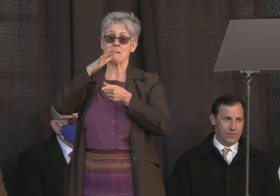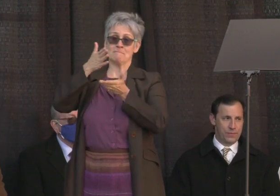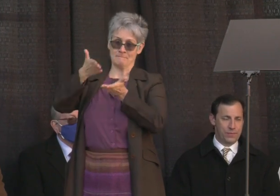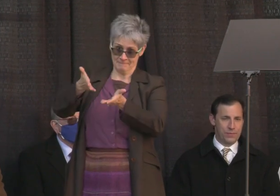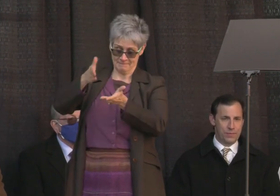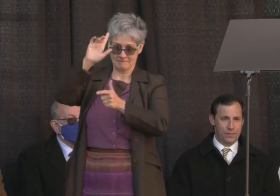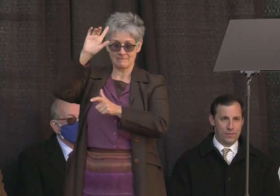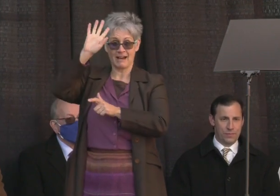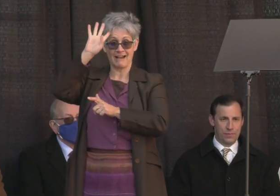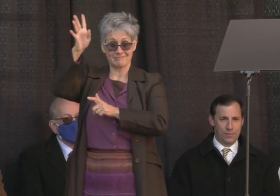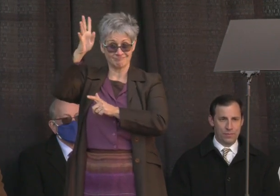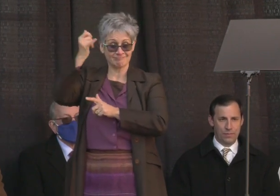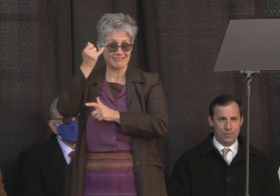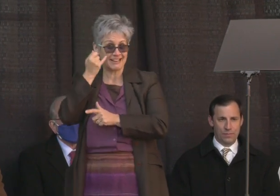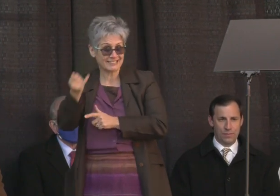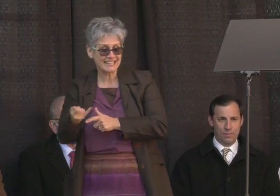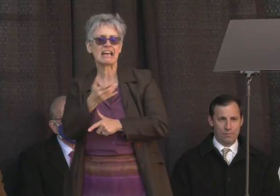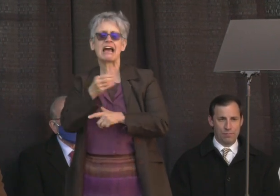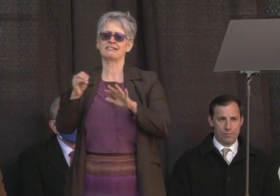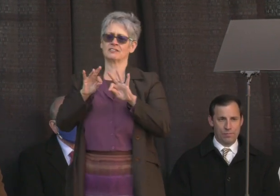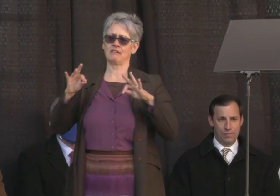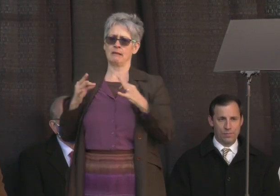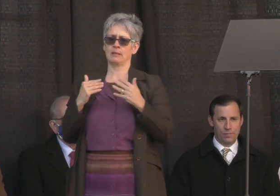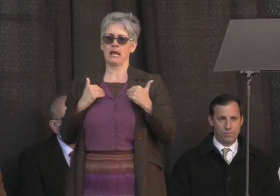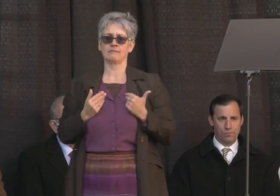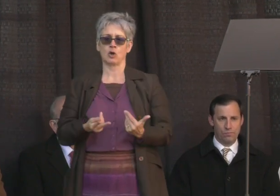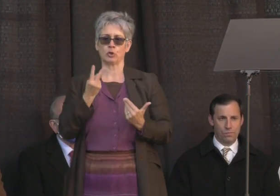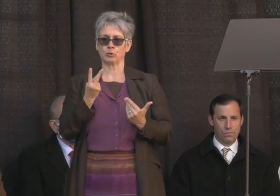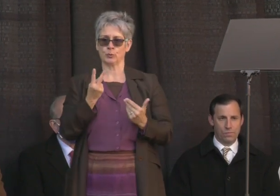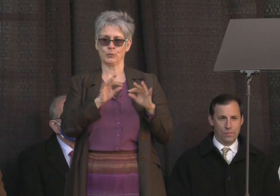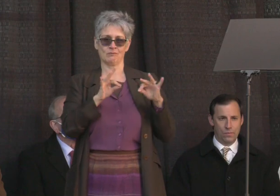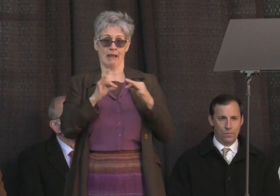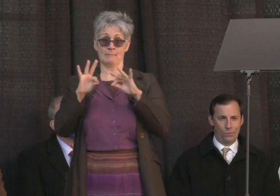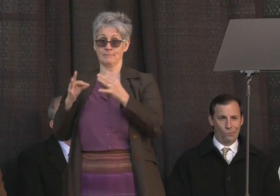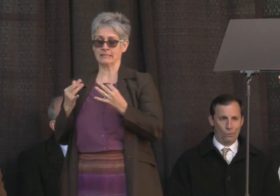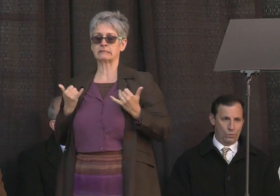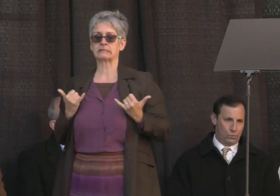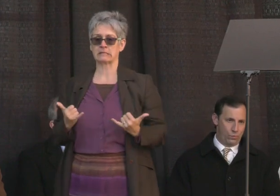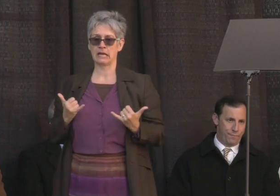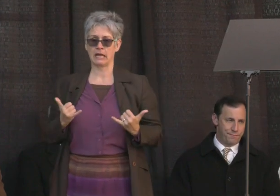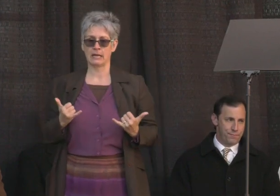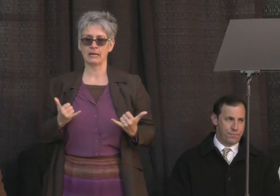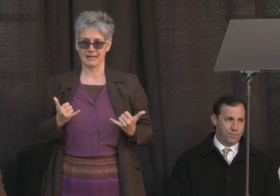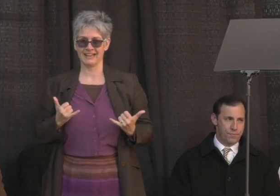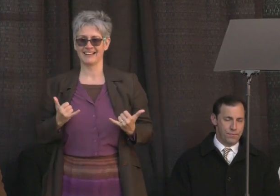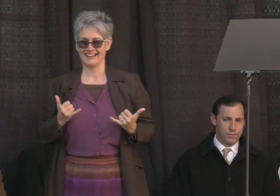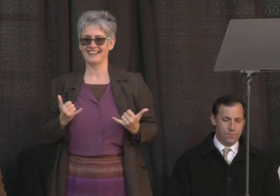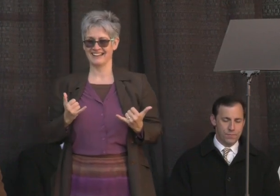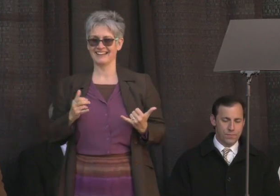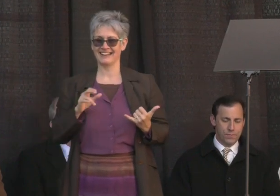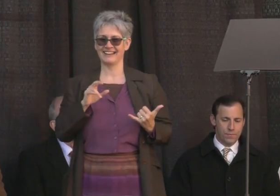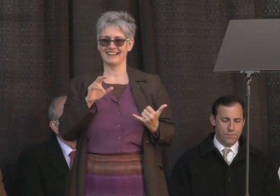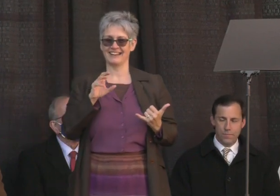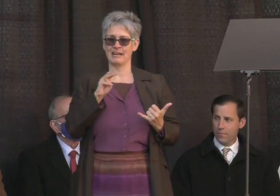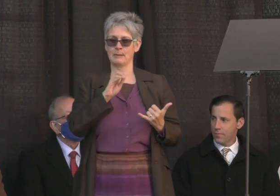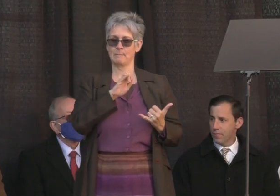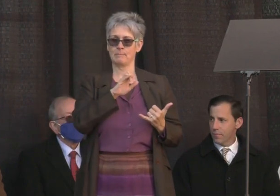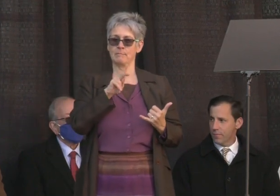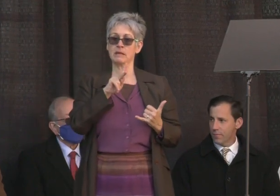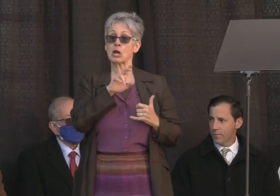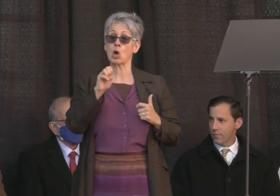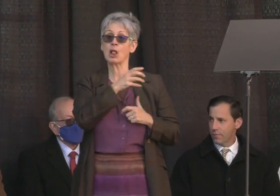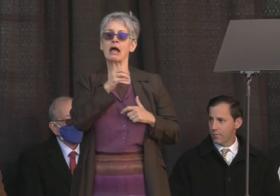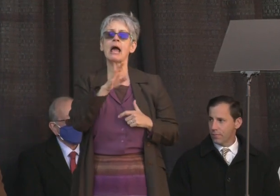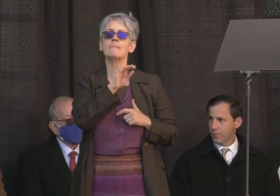of course my family. And I have two families now, my Mickle and Bass family, which is my firm that has allowed me to